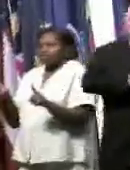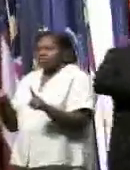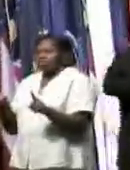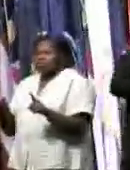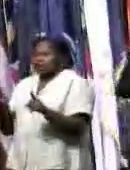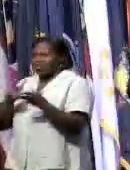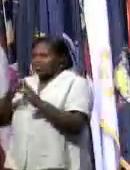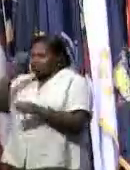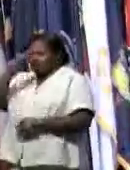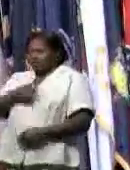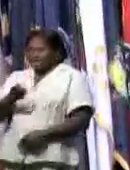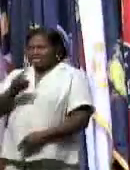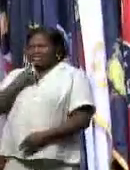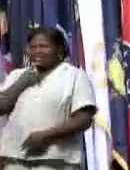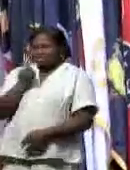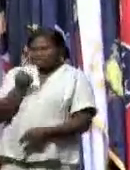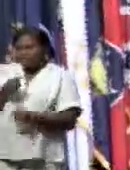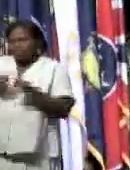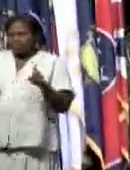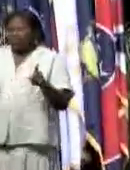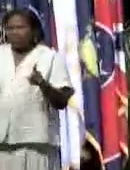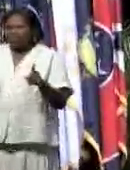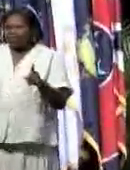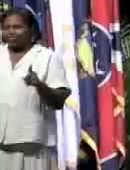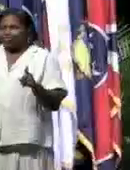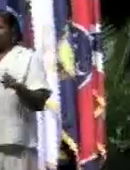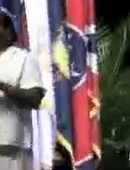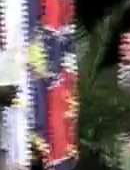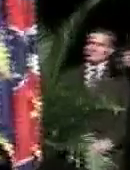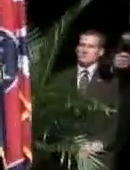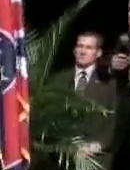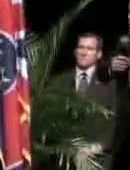the weatherman tells me a little different.